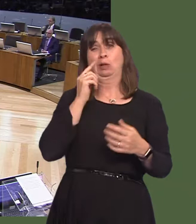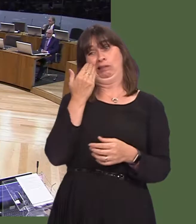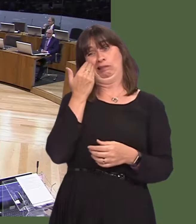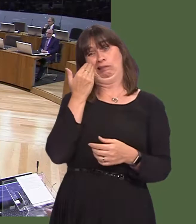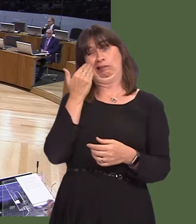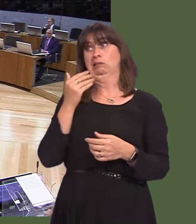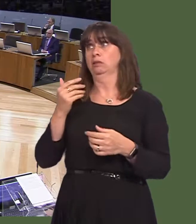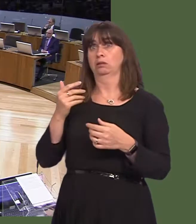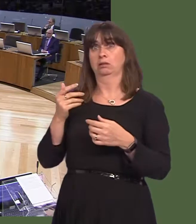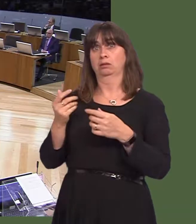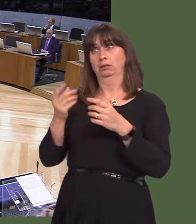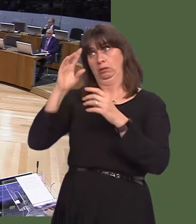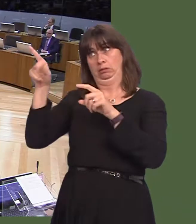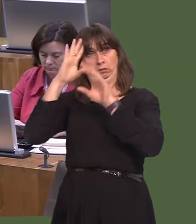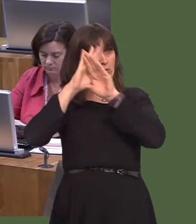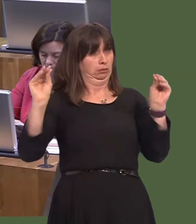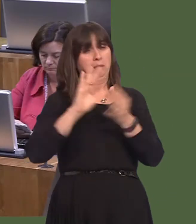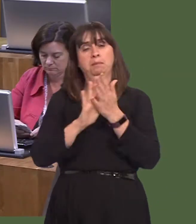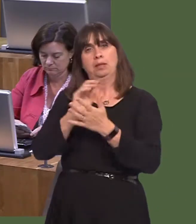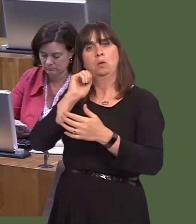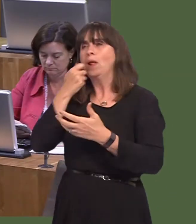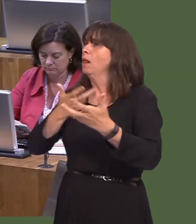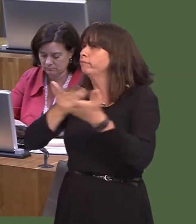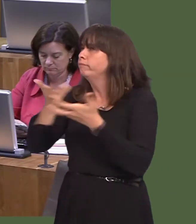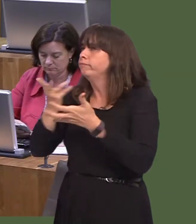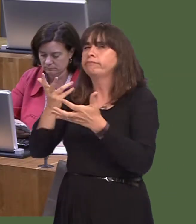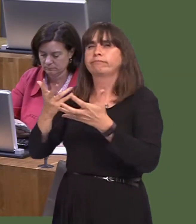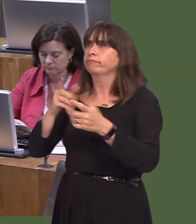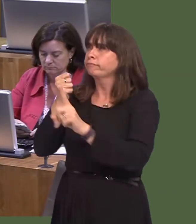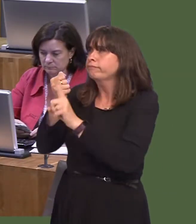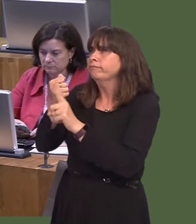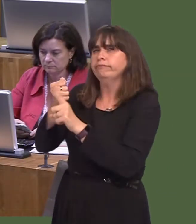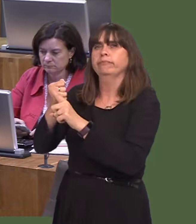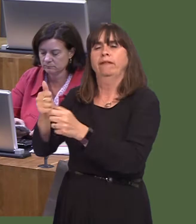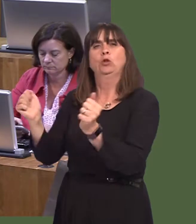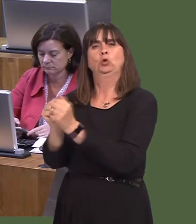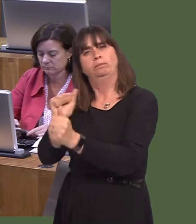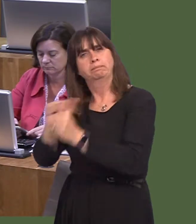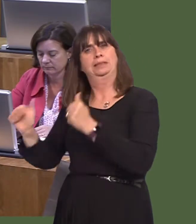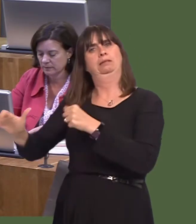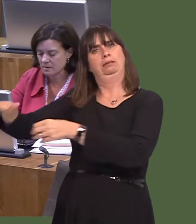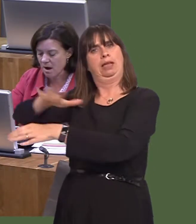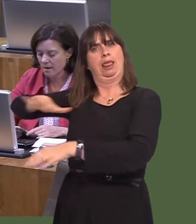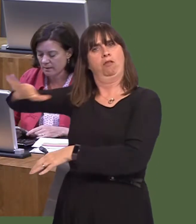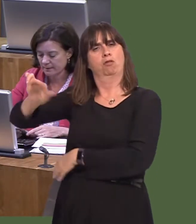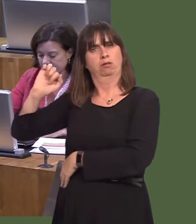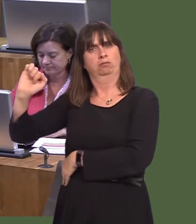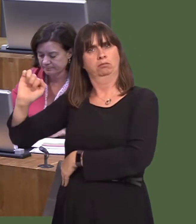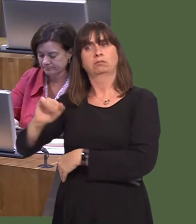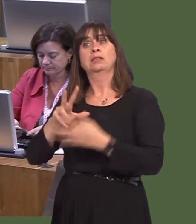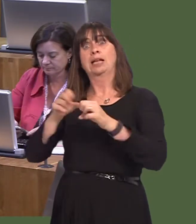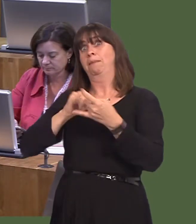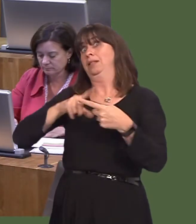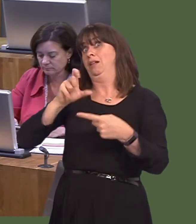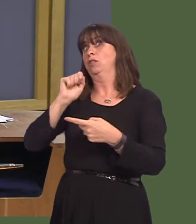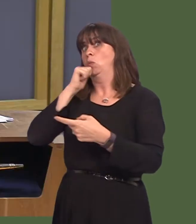any possibility that will lead to a positive outcome for the area, and that is something the Cabinet Secretary will continue to do together with